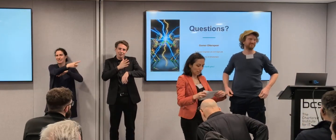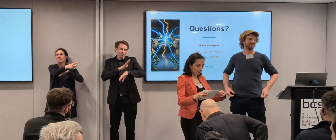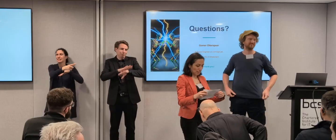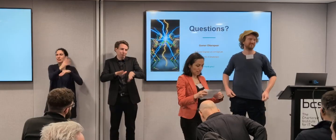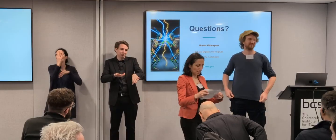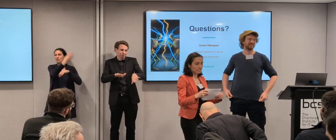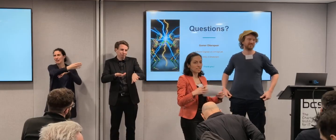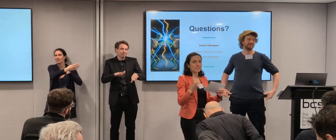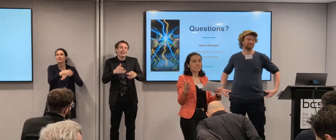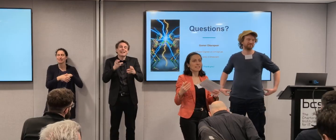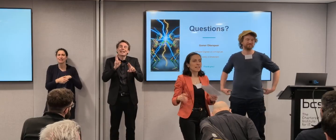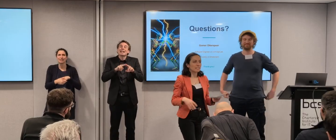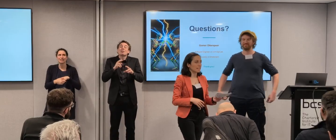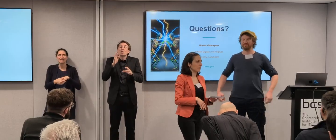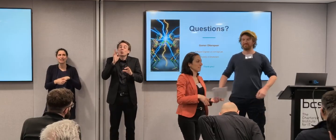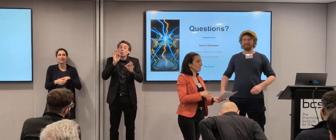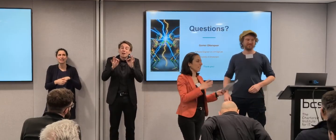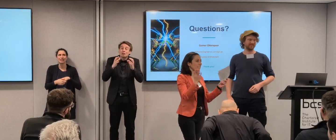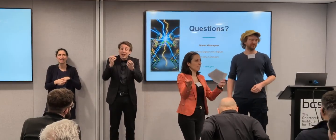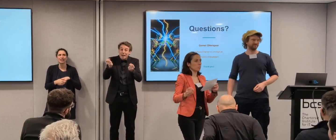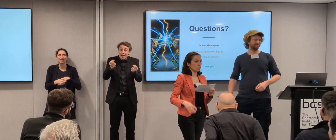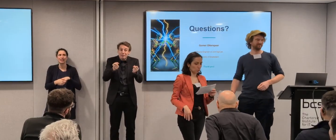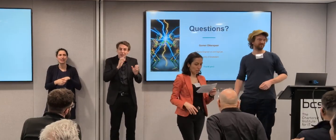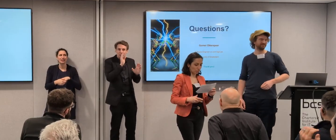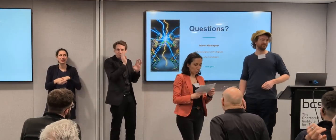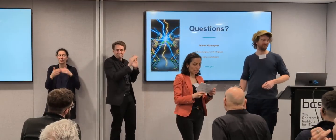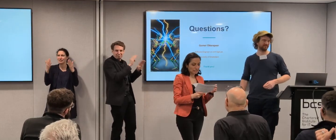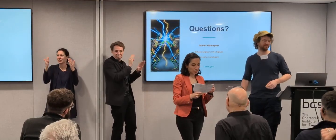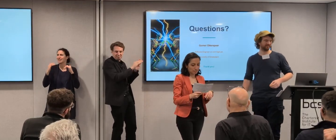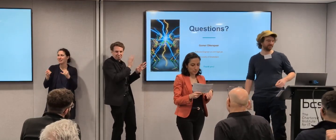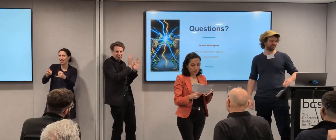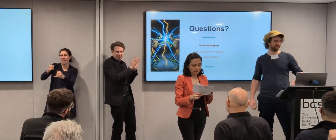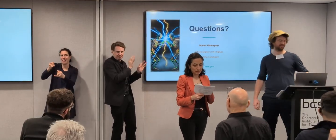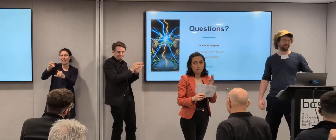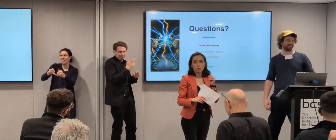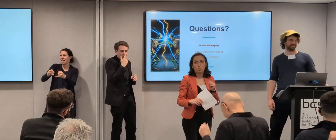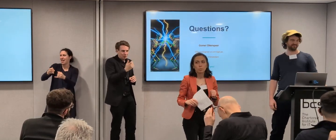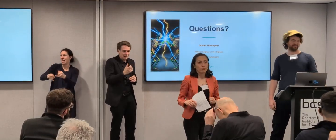Gomer. And yeah, now we can move to our last